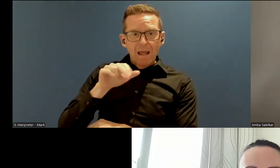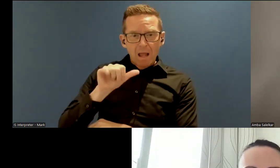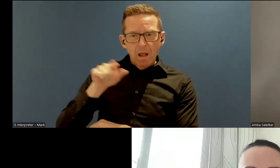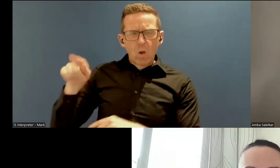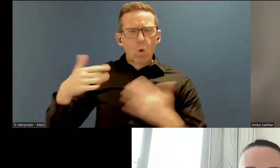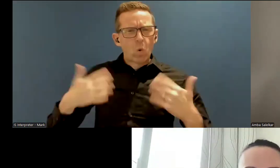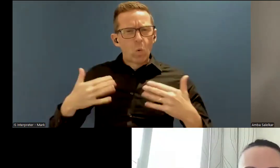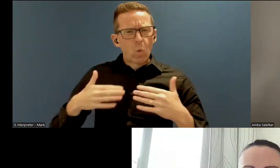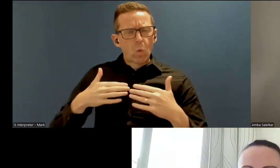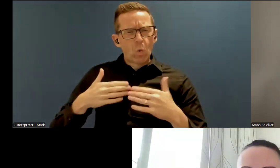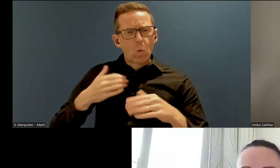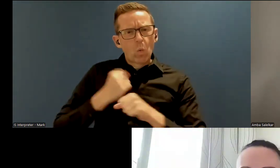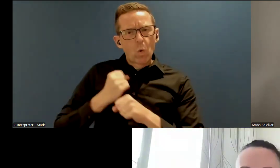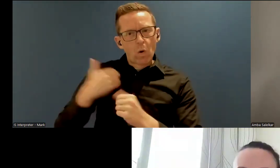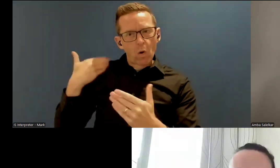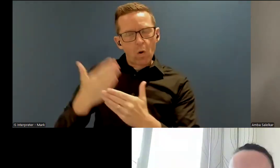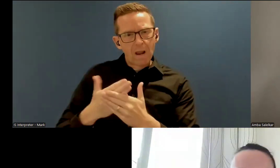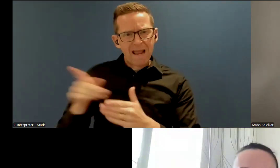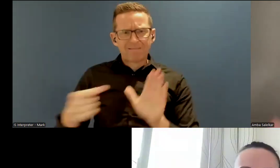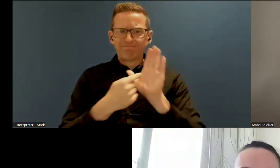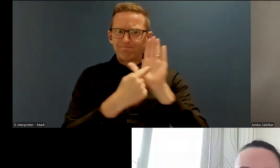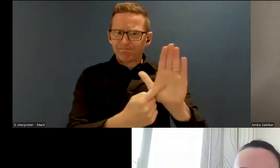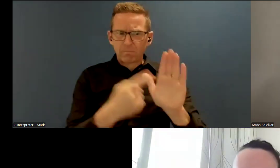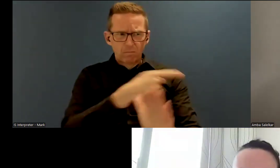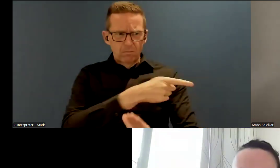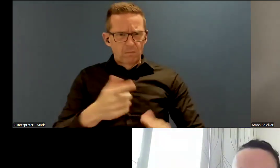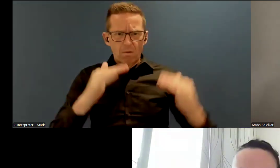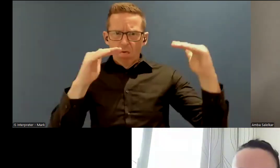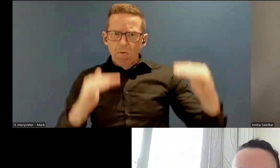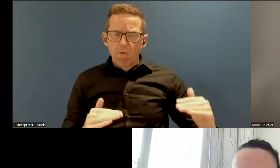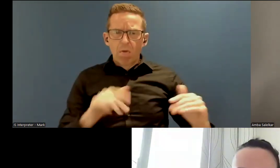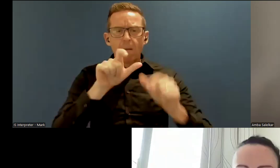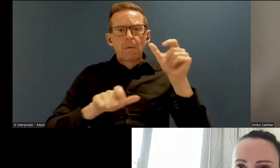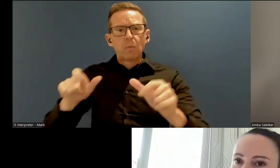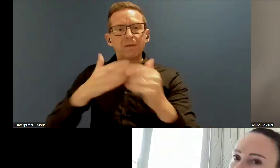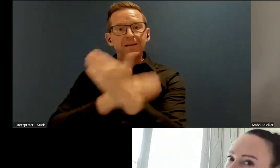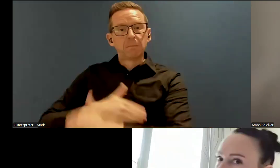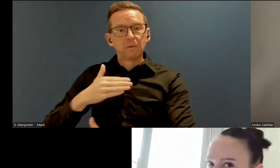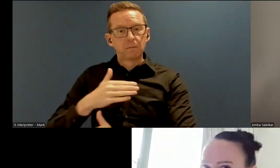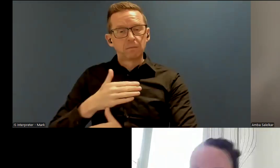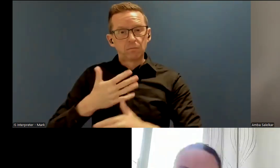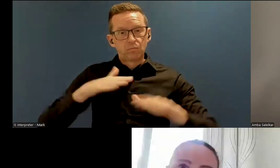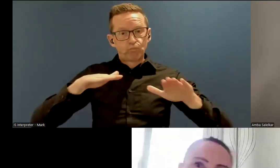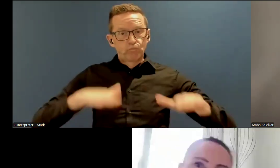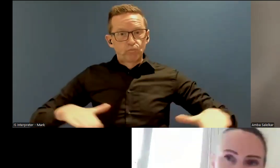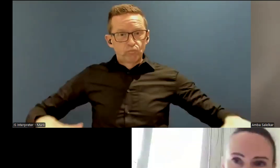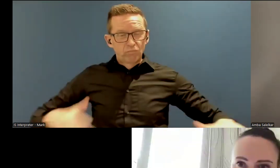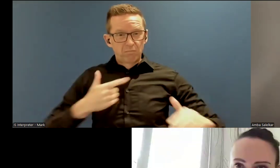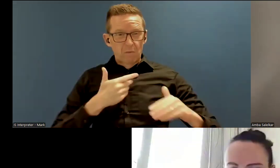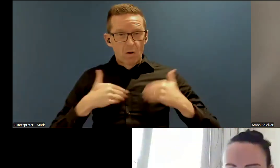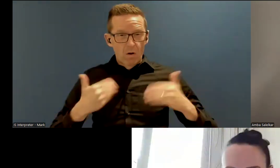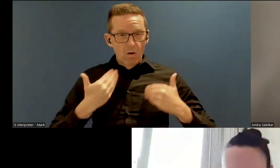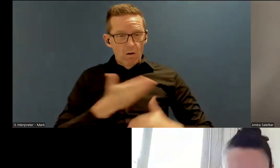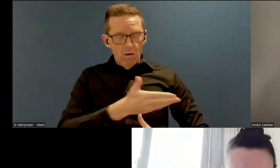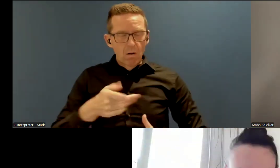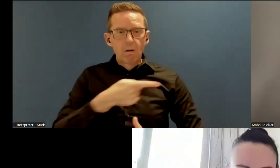highlighting the condition of persons with disabilities, particularly children, in institutional care. She has advised the